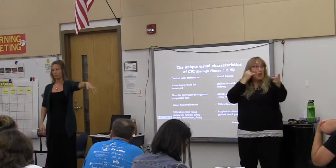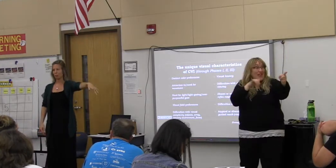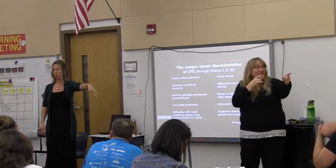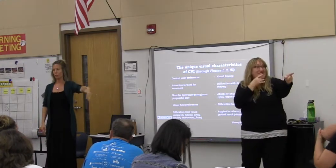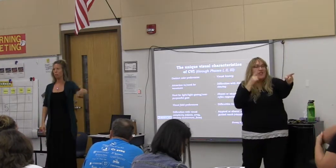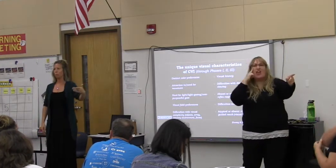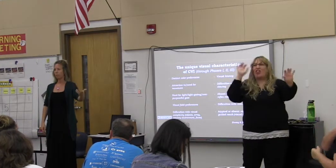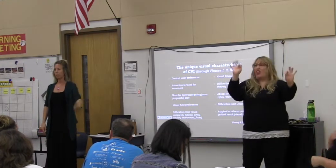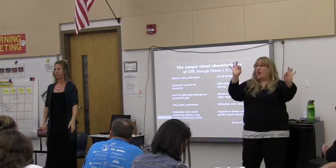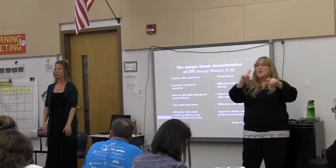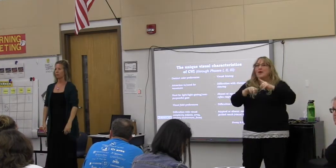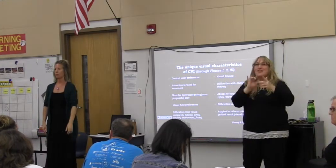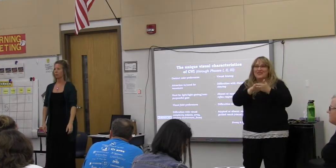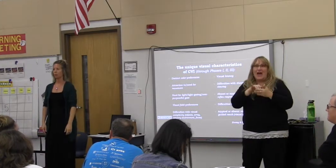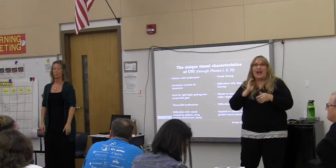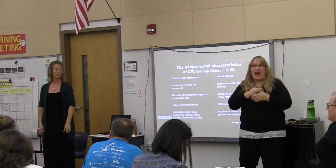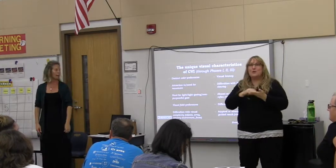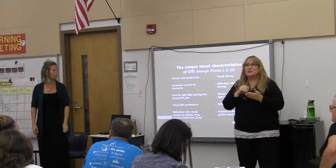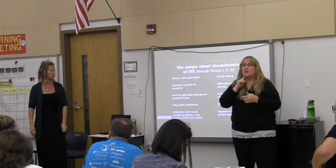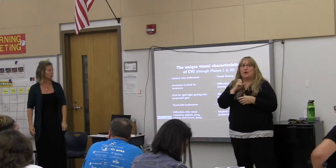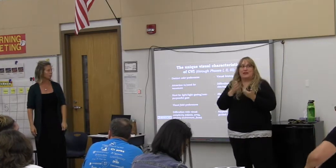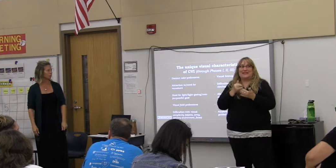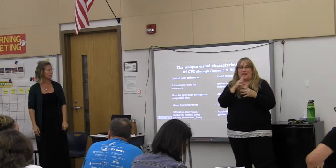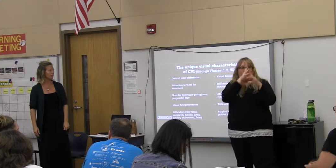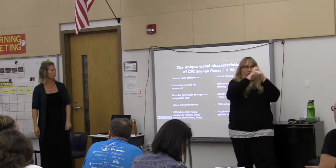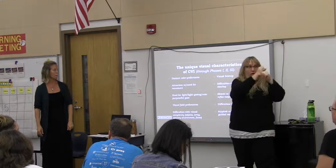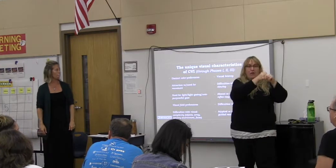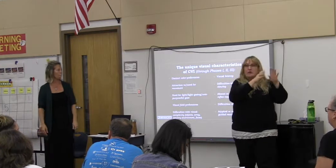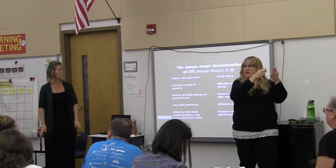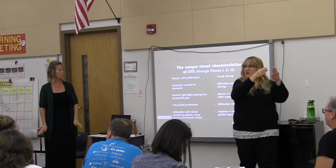not think that they're too bright, but our kiddos are going to be drawn to them.